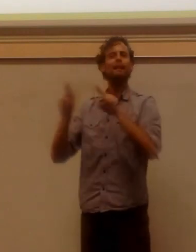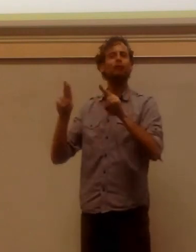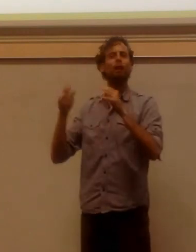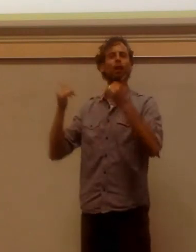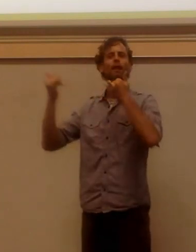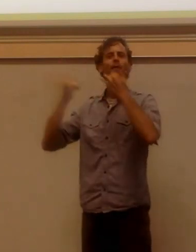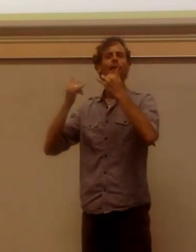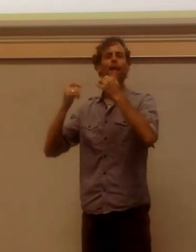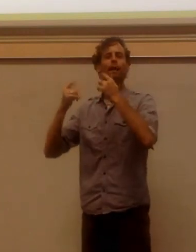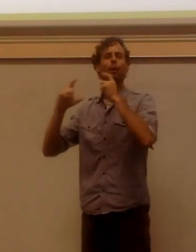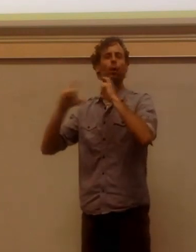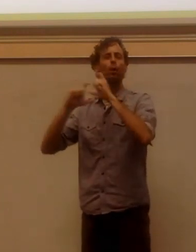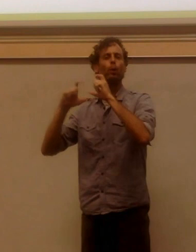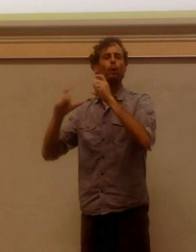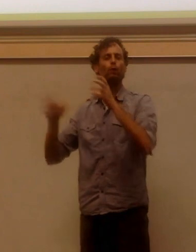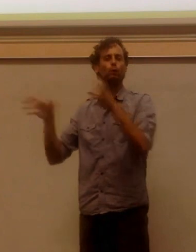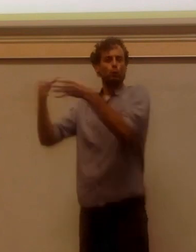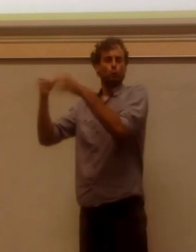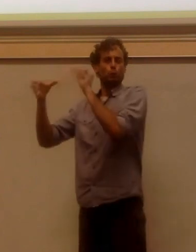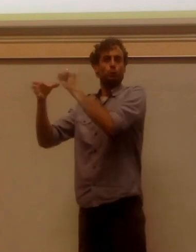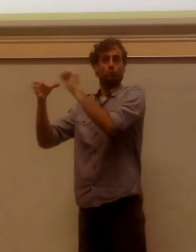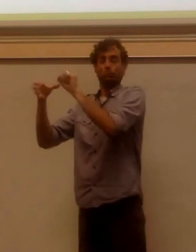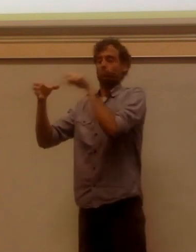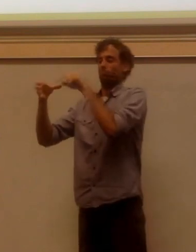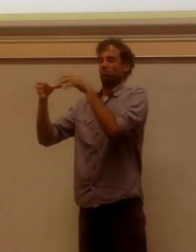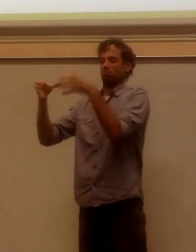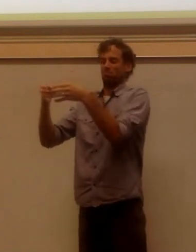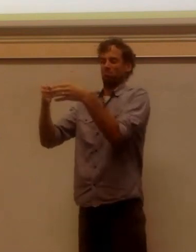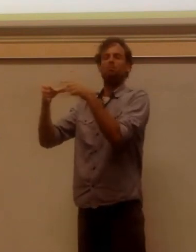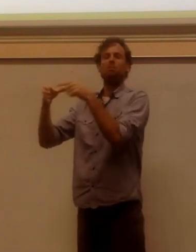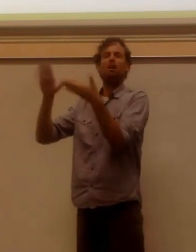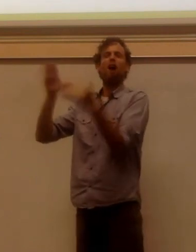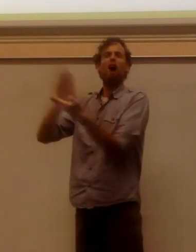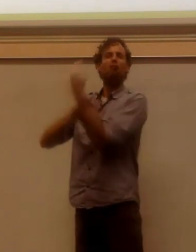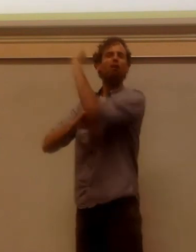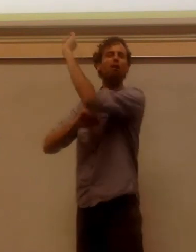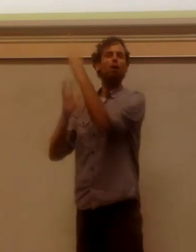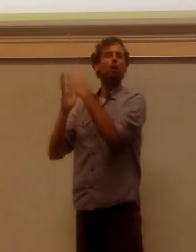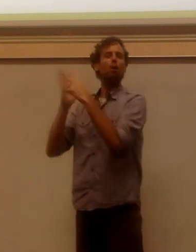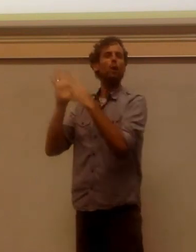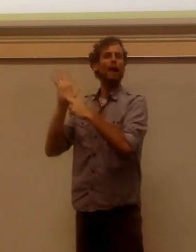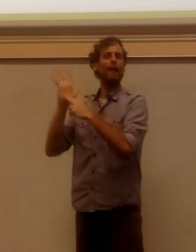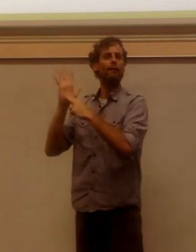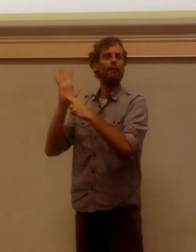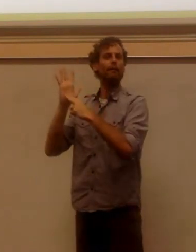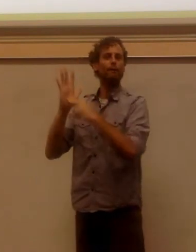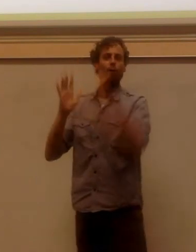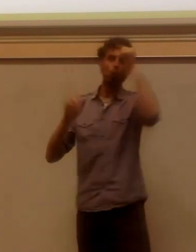And total conversation is a term that was created by the ITU, the International Telecommunications